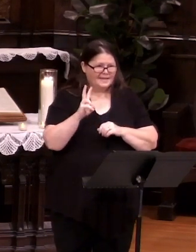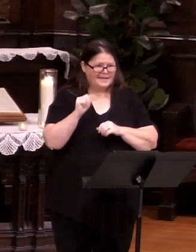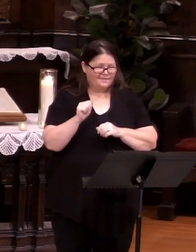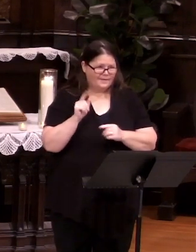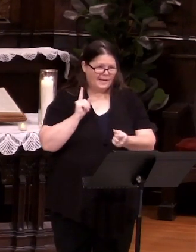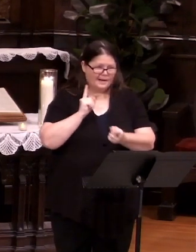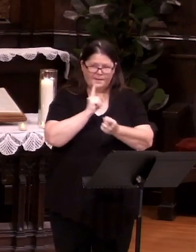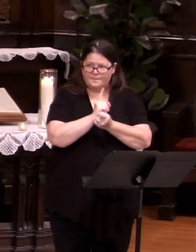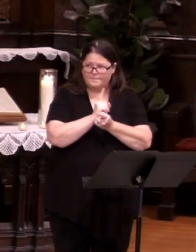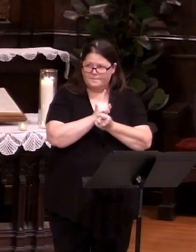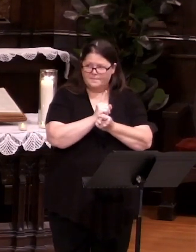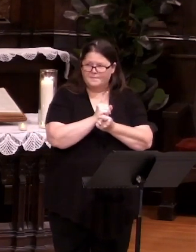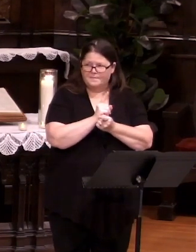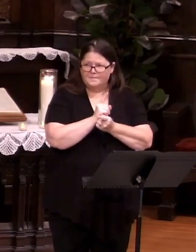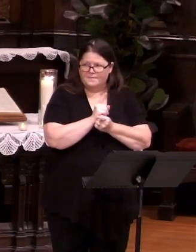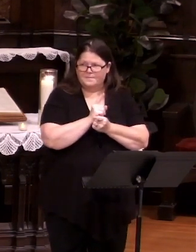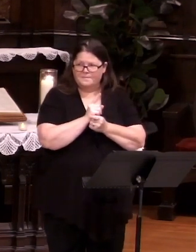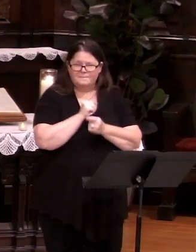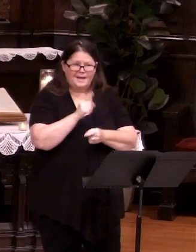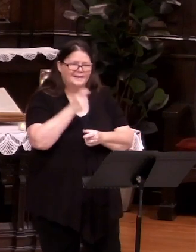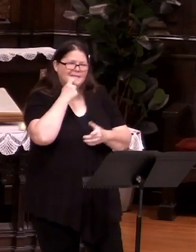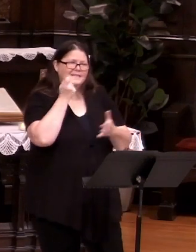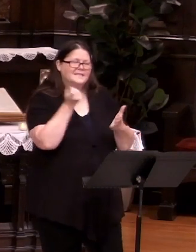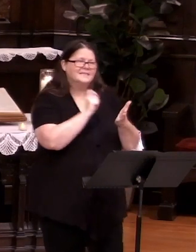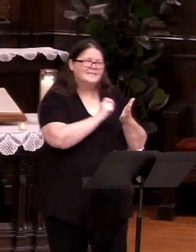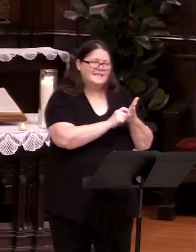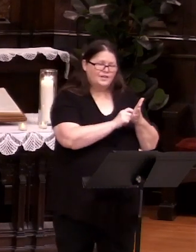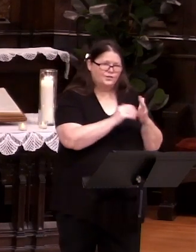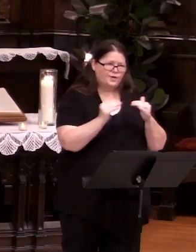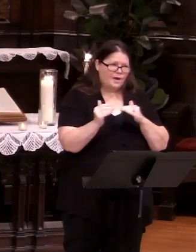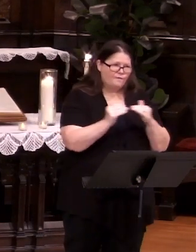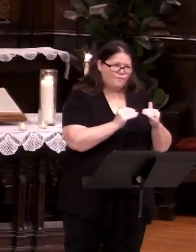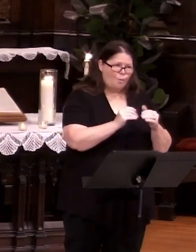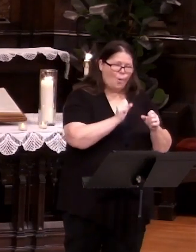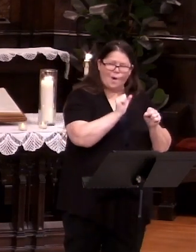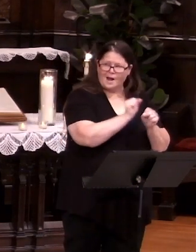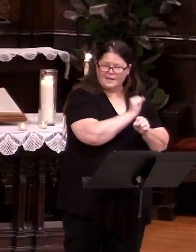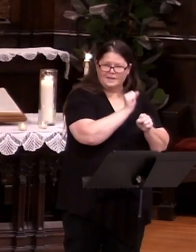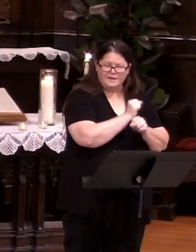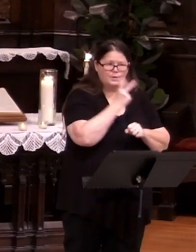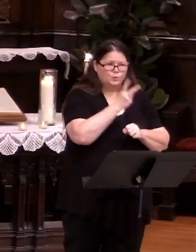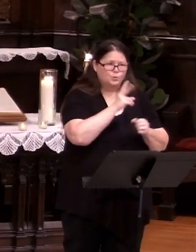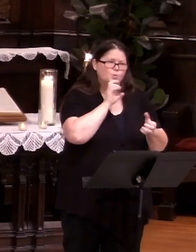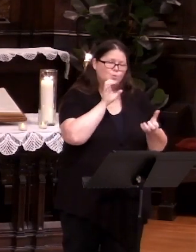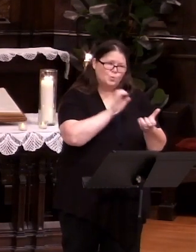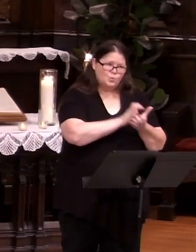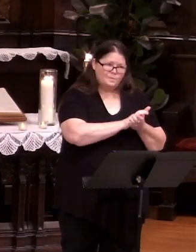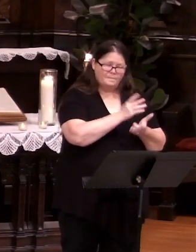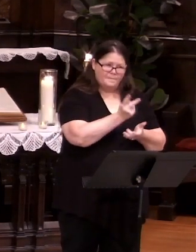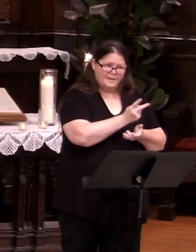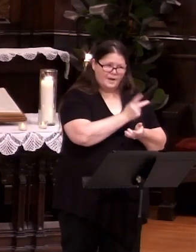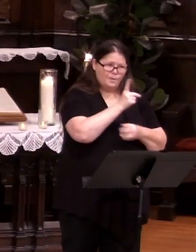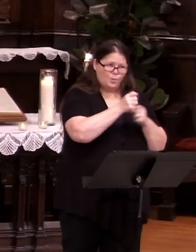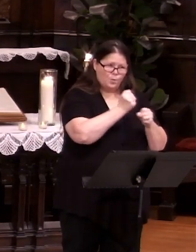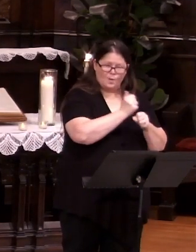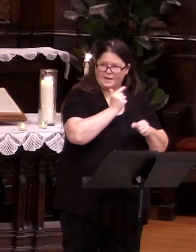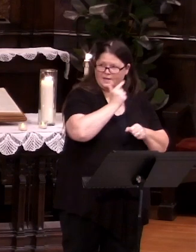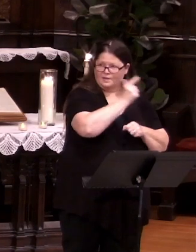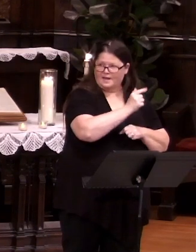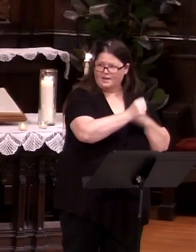met Juan Perón, who was the Secretary of War and Labor, and the two were married just a year later